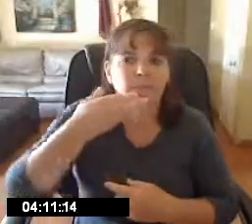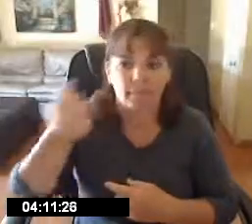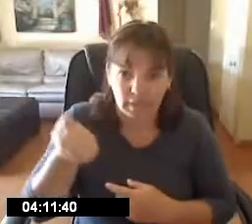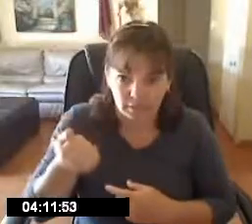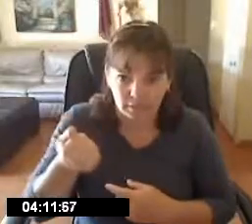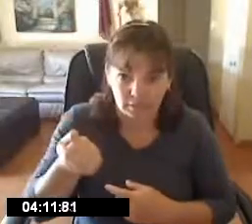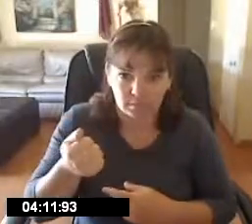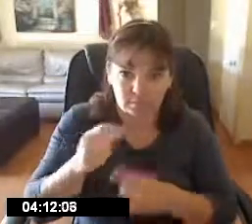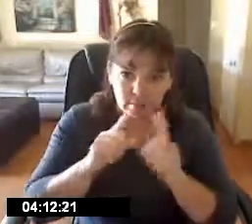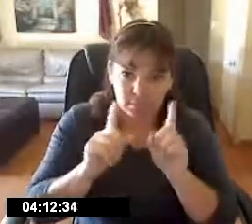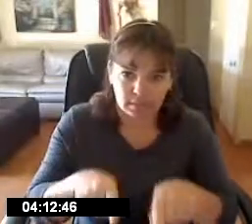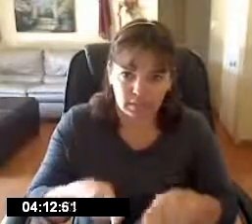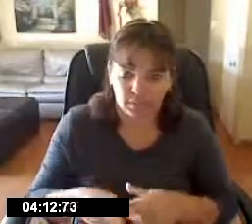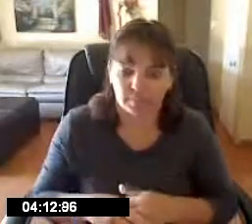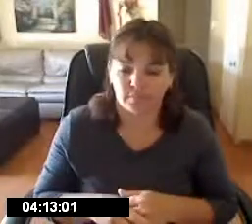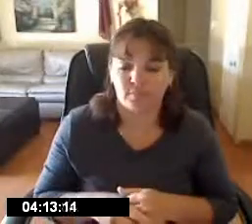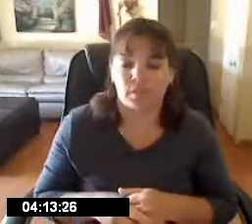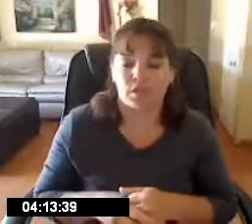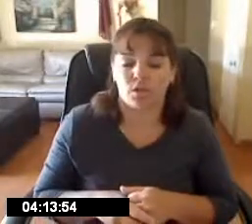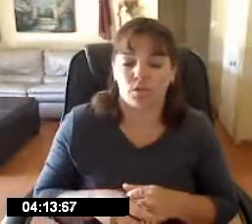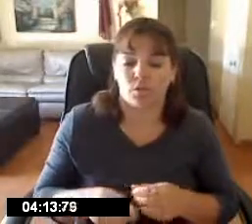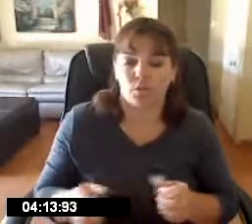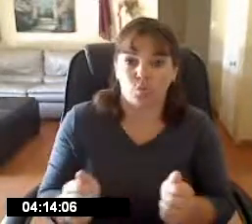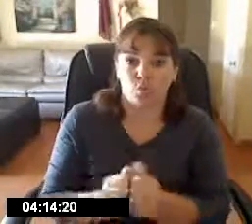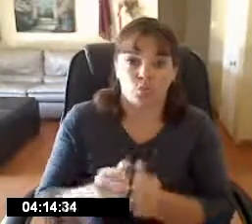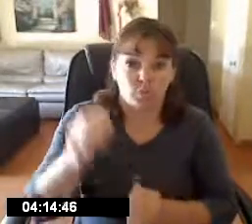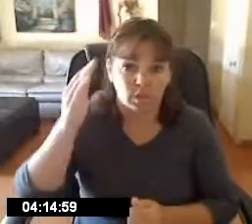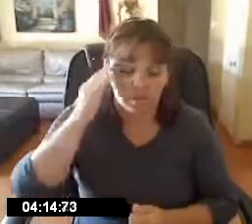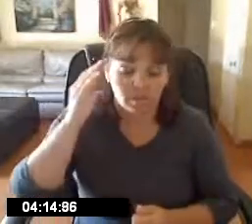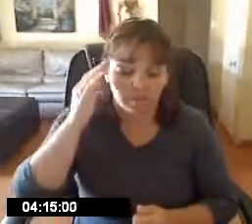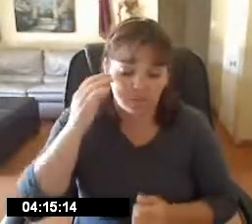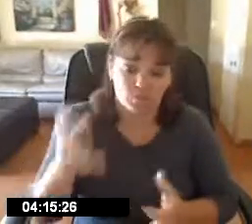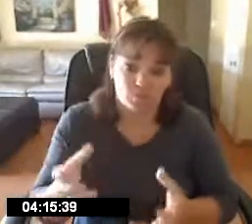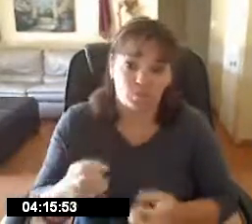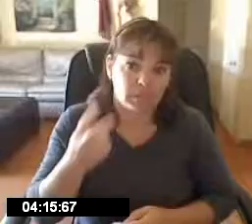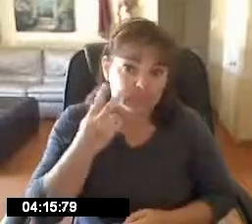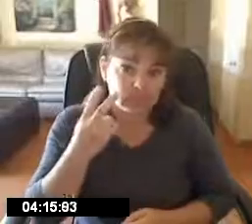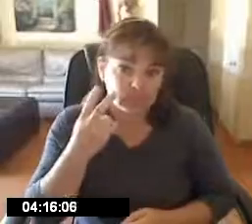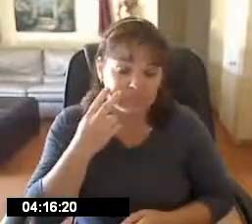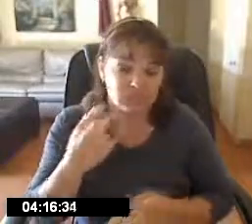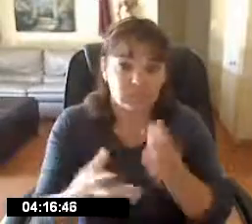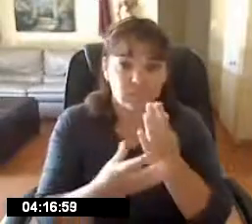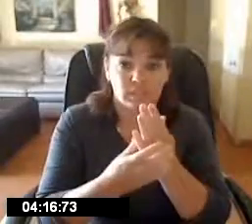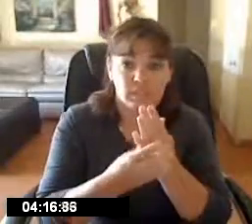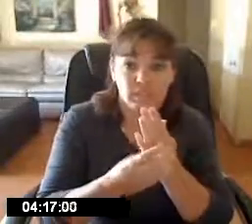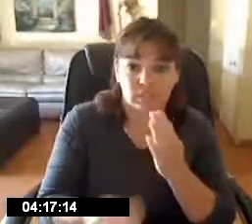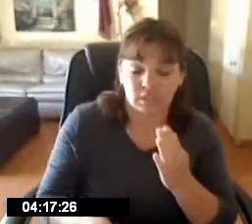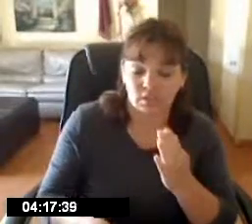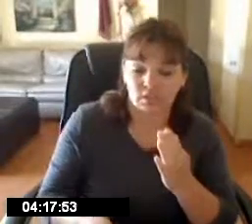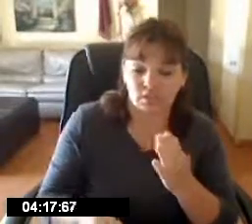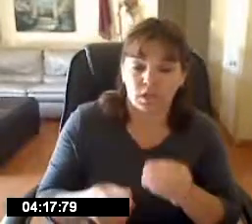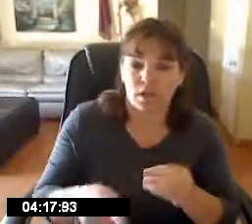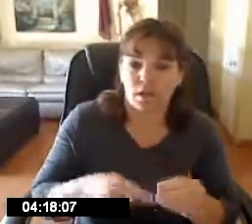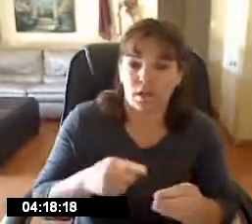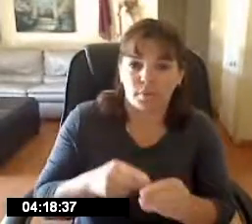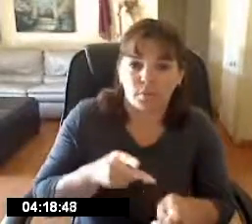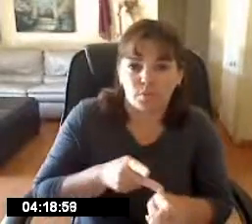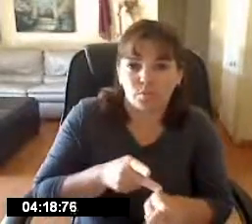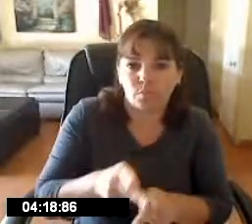Along with knowledge, they're going to want to see skills in recognizing the impact of personal values and professional